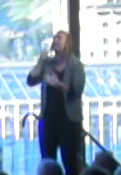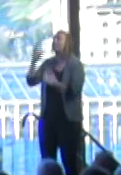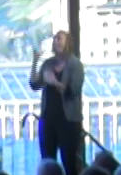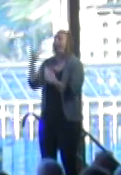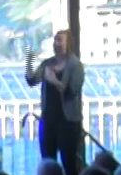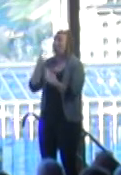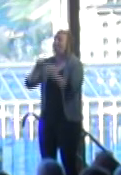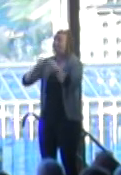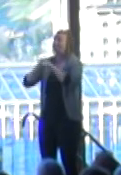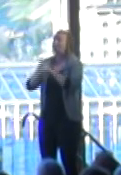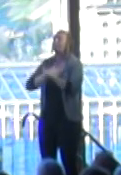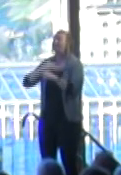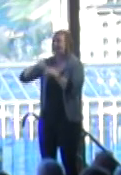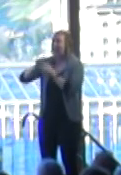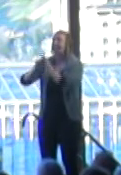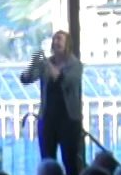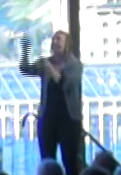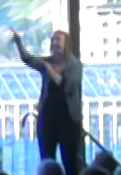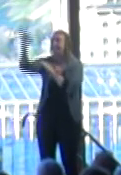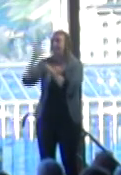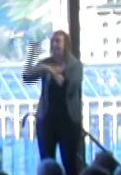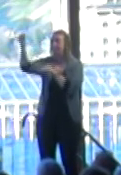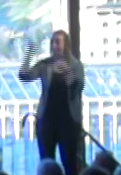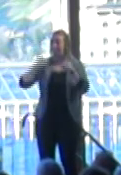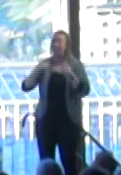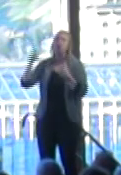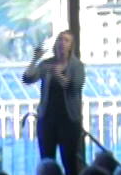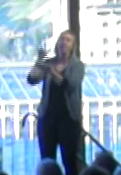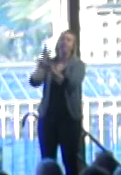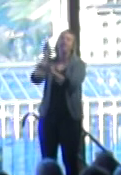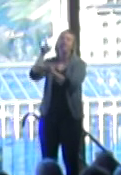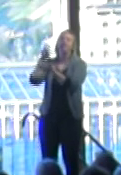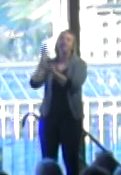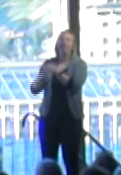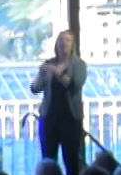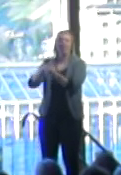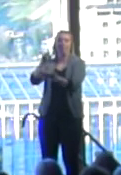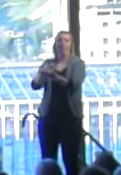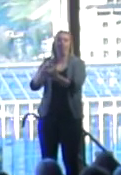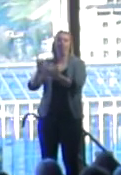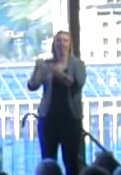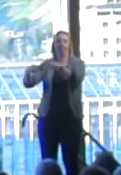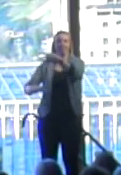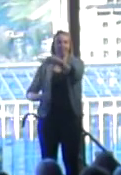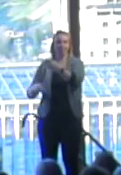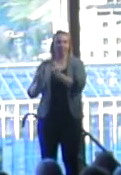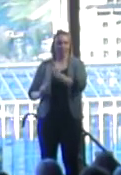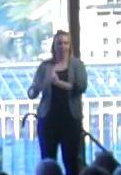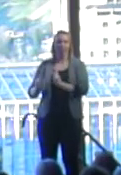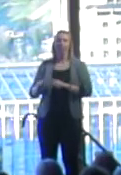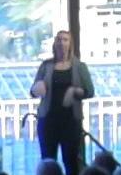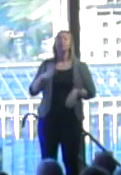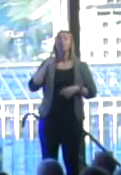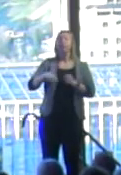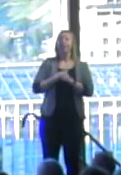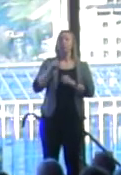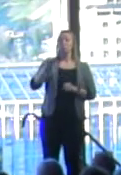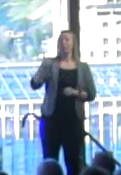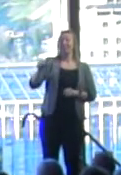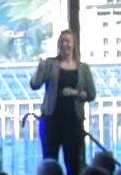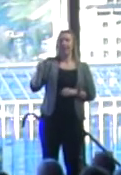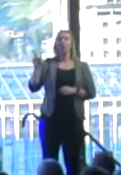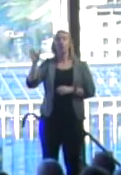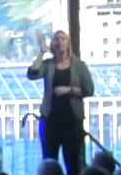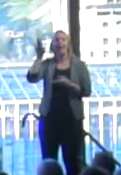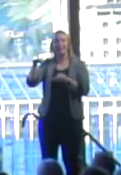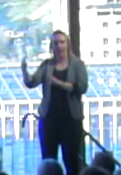You must leave me. She finished in the middle. So in 2010, her dad died, and I had been watching a lot of Long Island